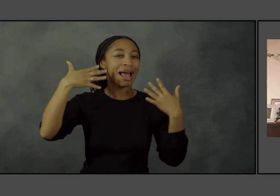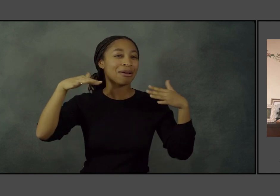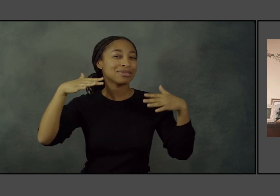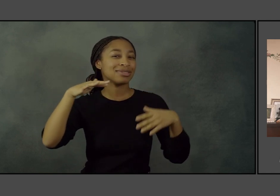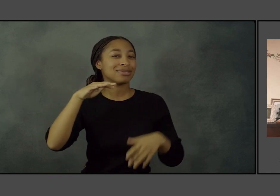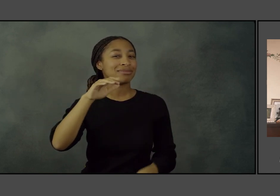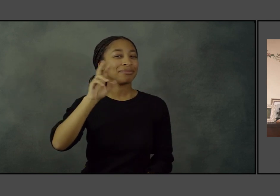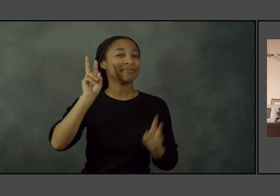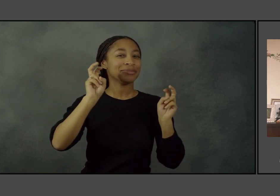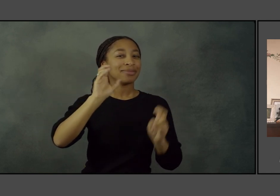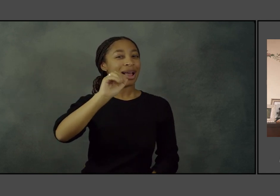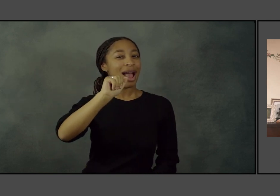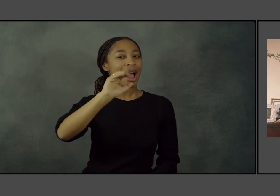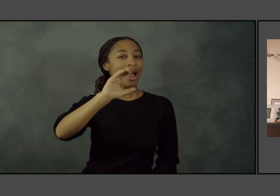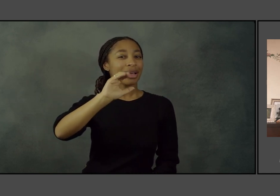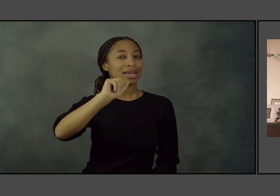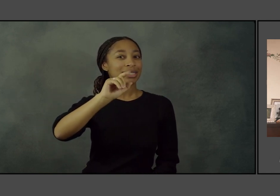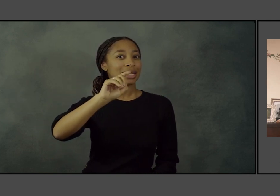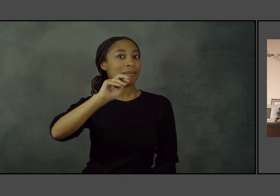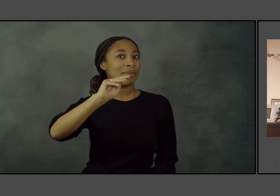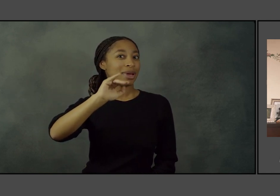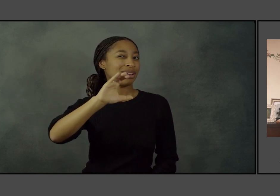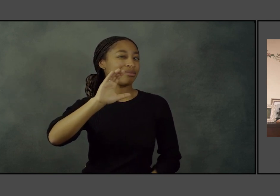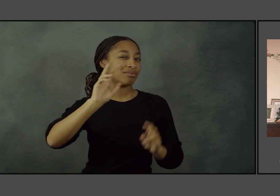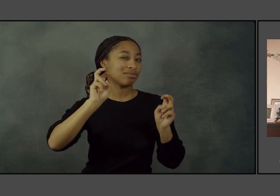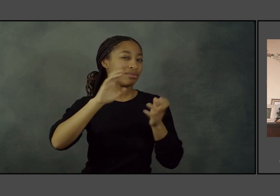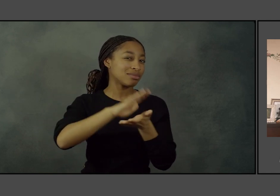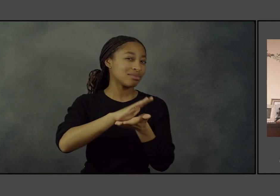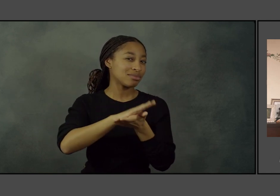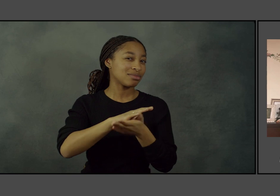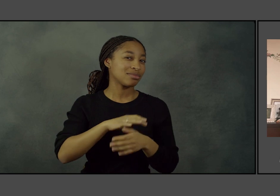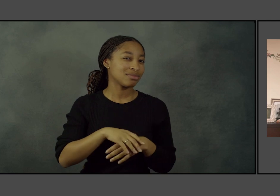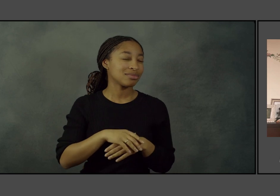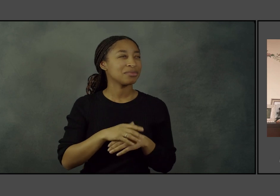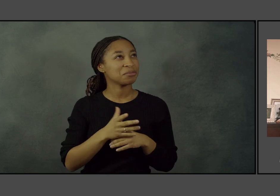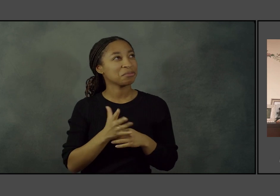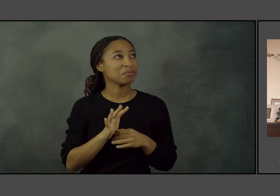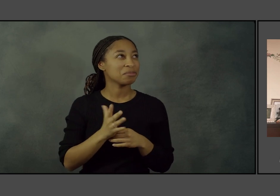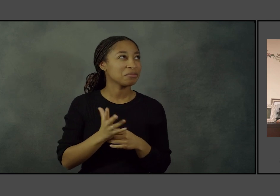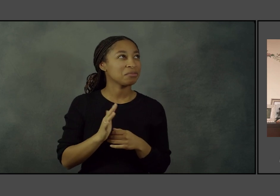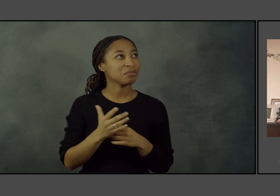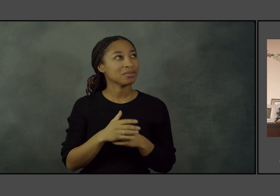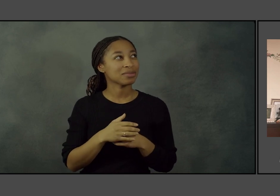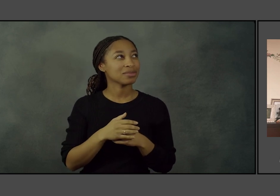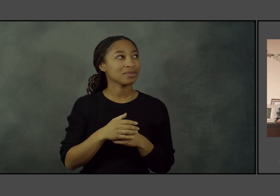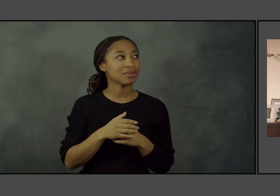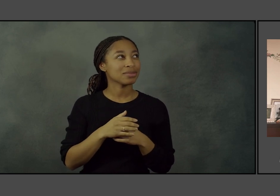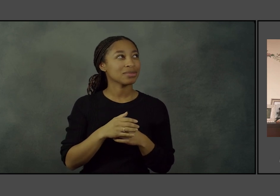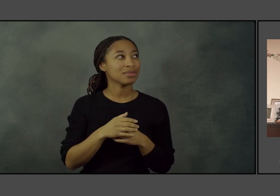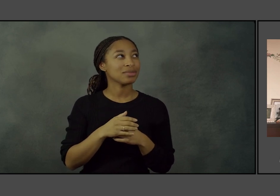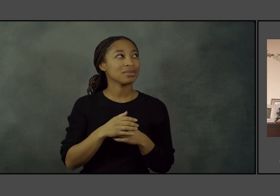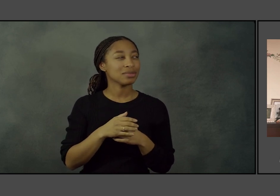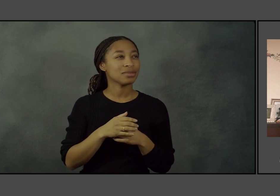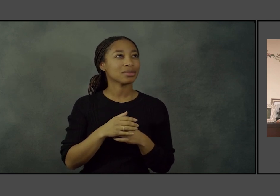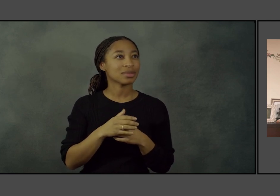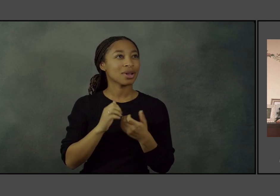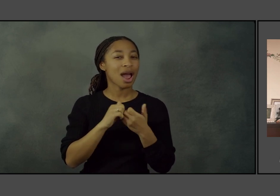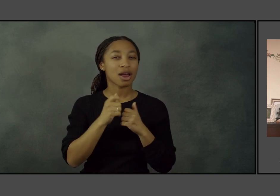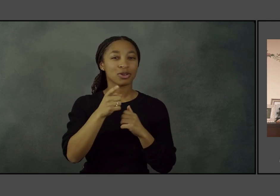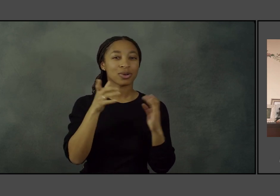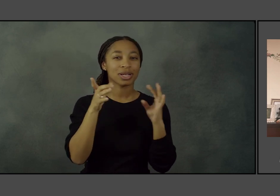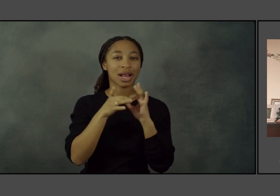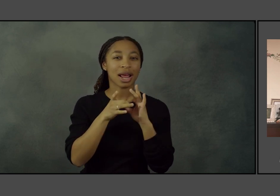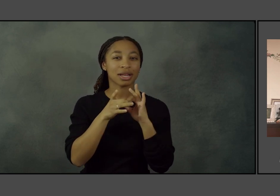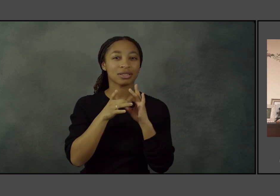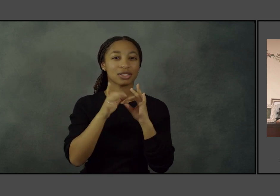And yeah, so it's like, how do you connect, you know, your humanity with others? How do you,